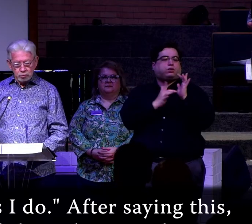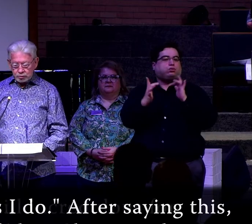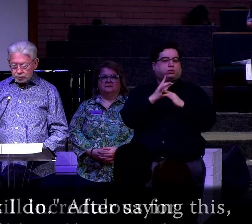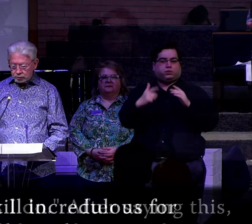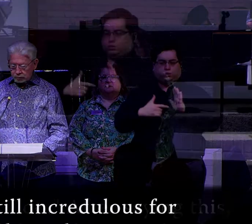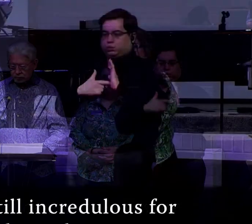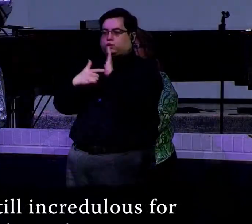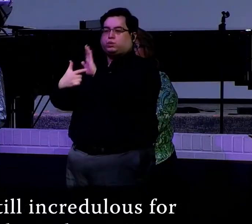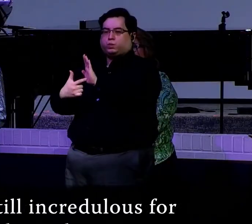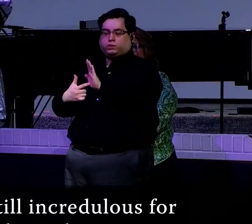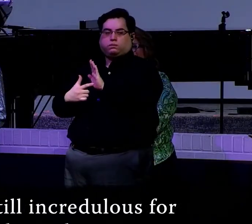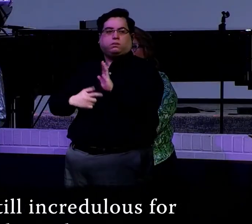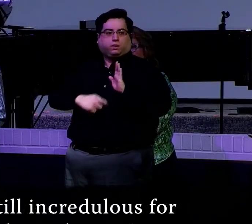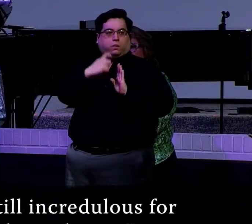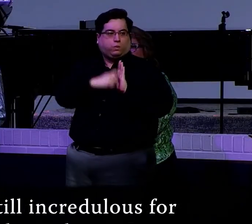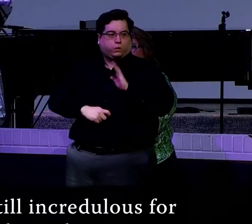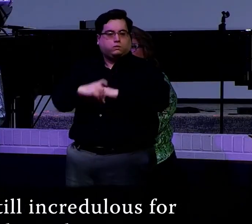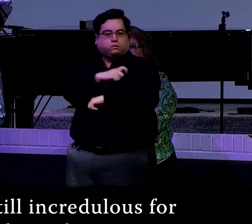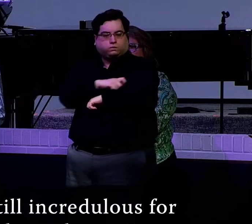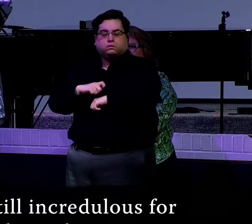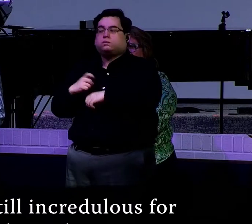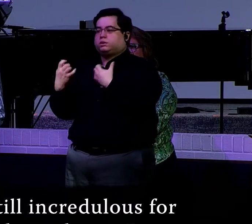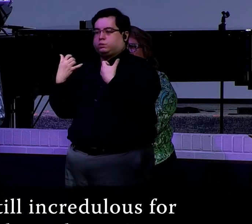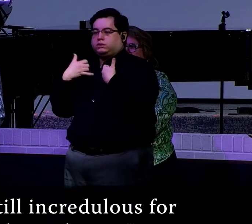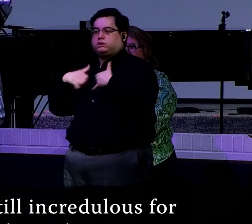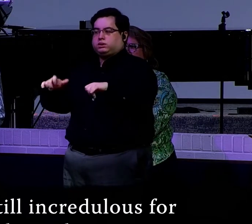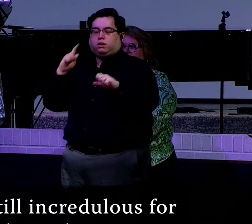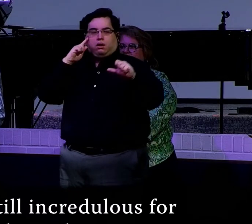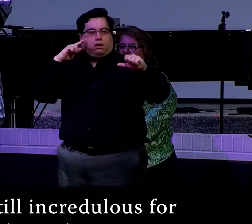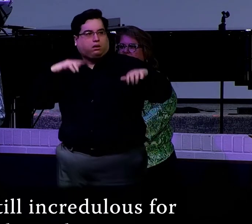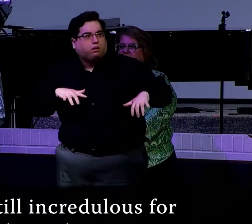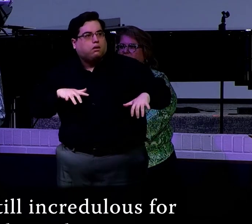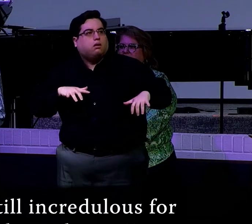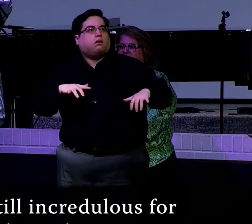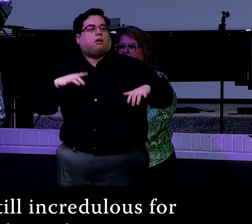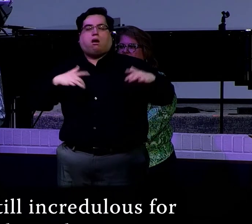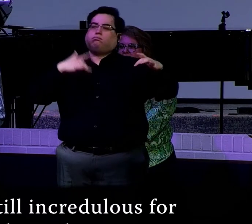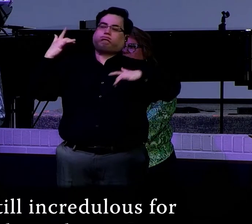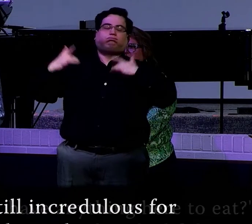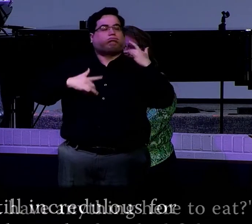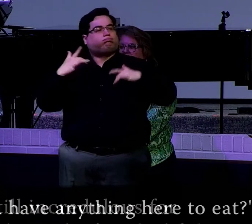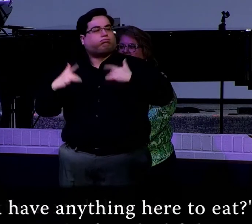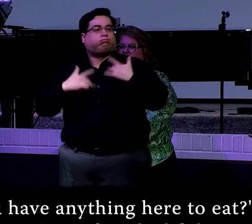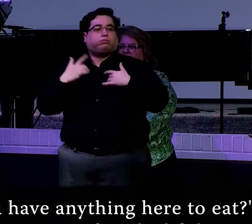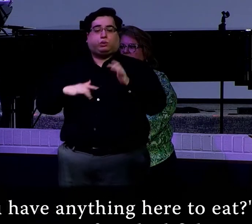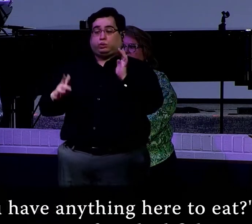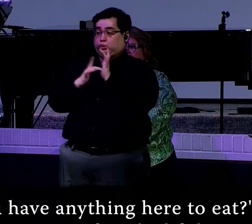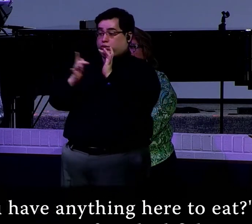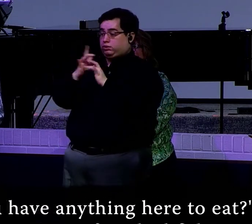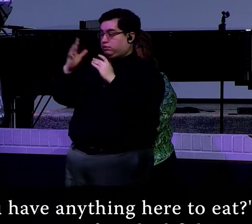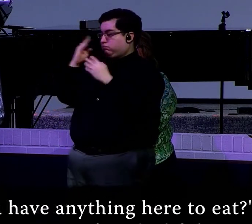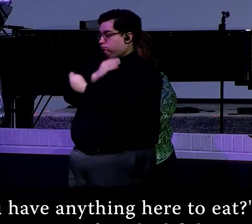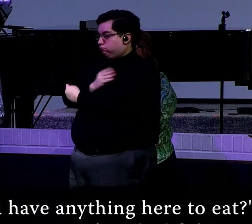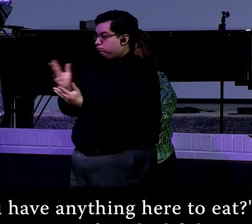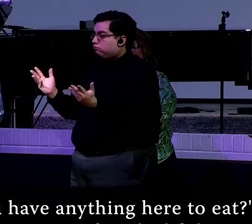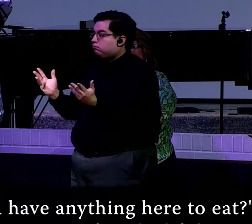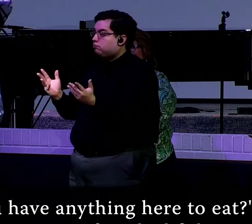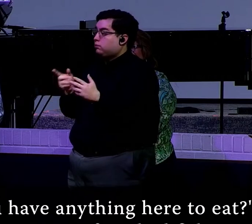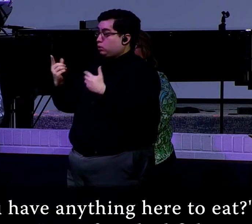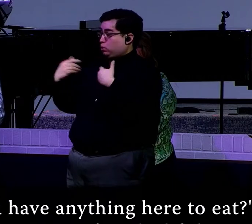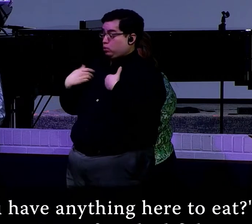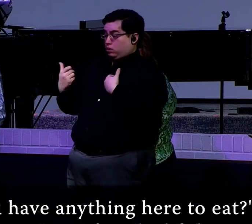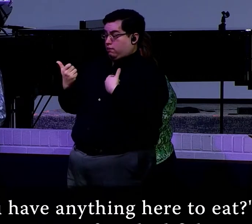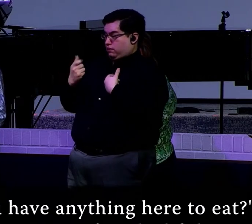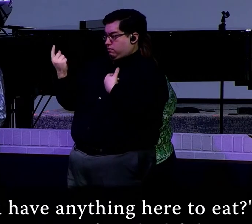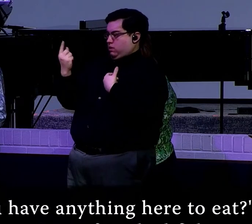the wounds. They were still incredulous for sheer joy and wonder, so Jesus said to them, "Do you have anything